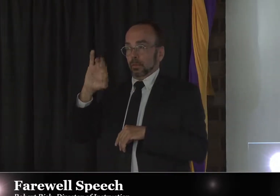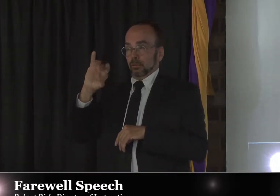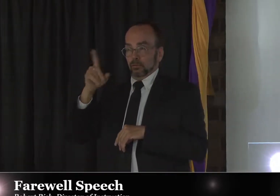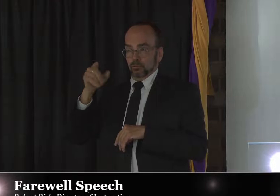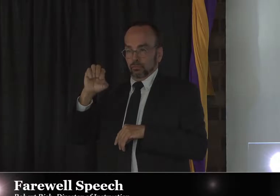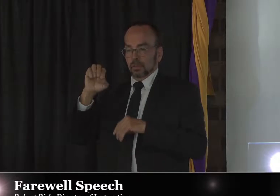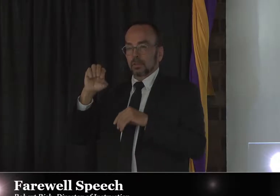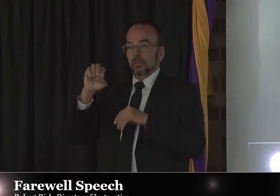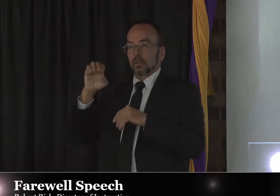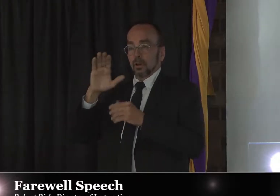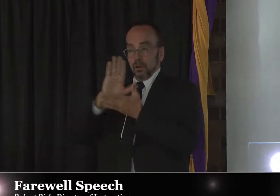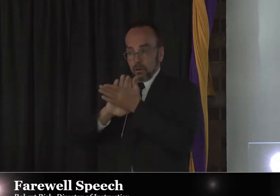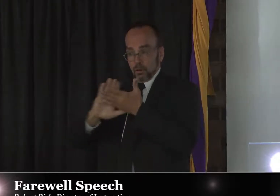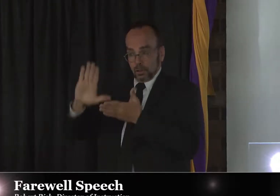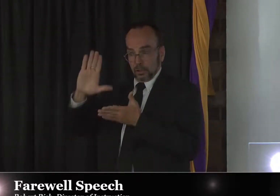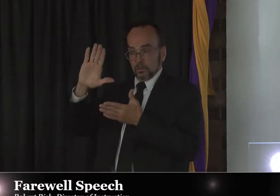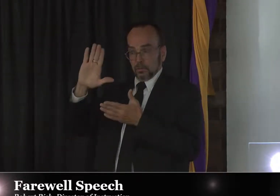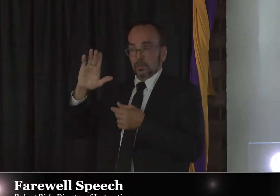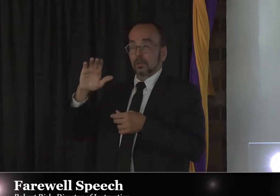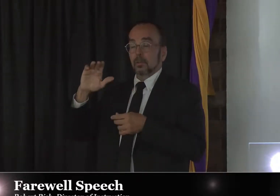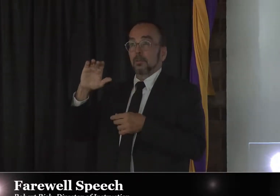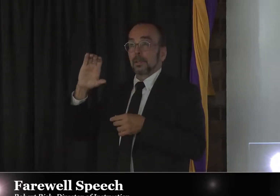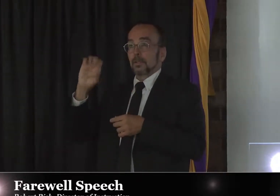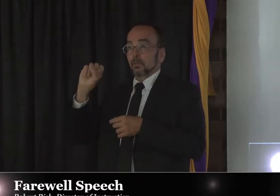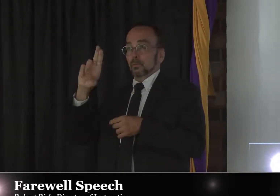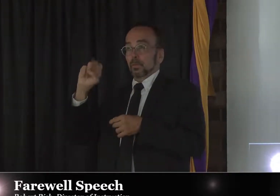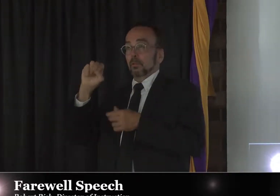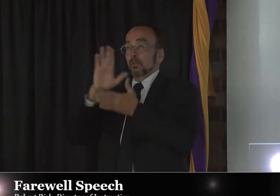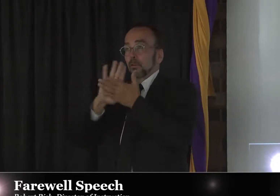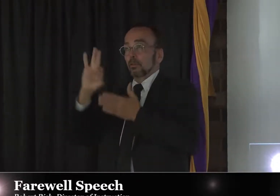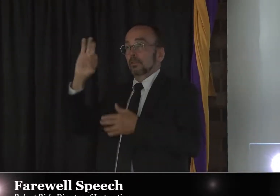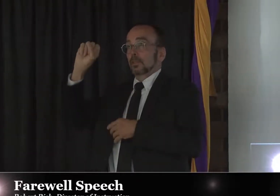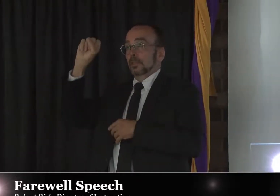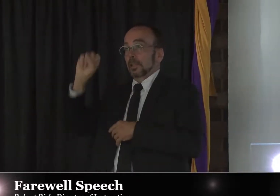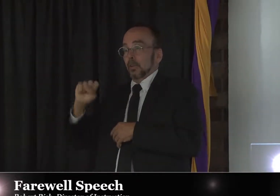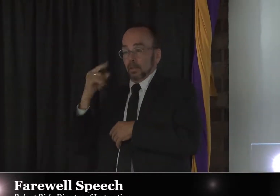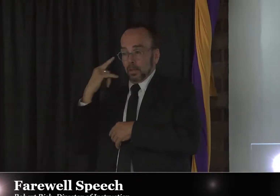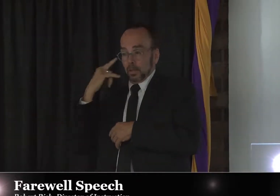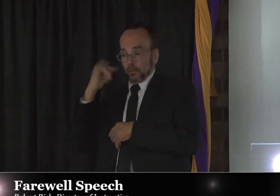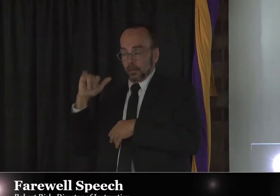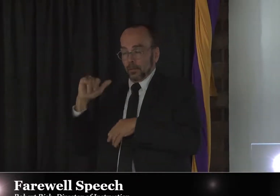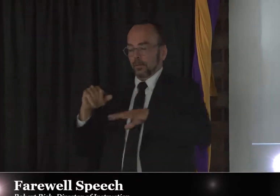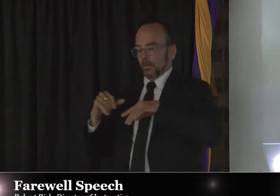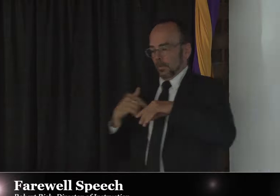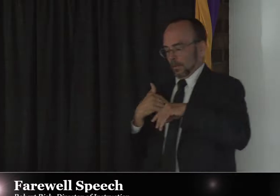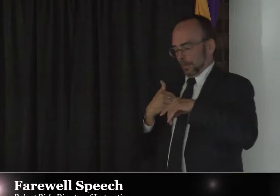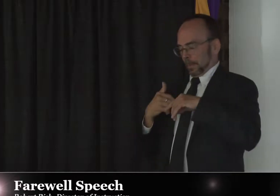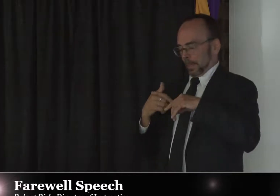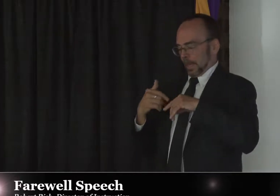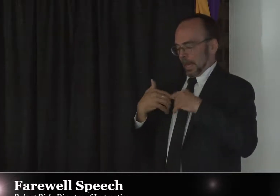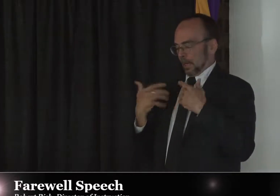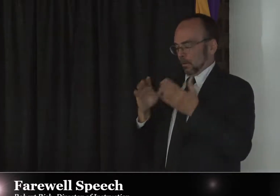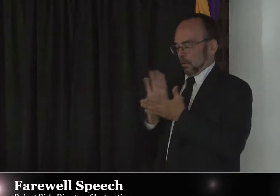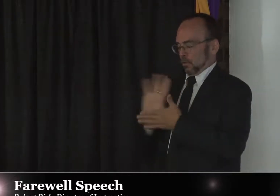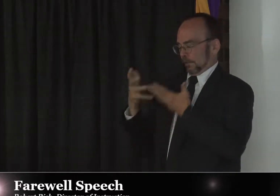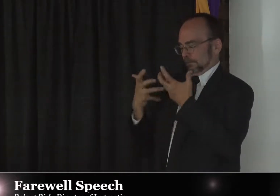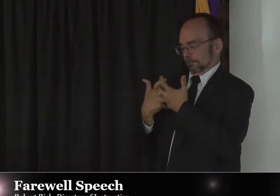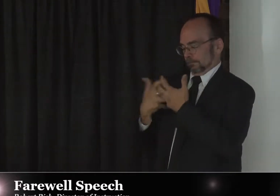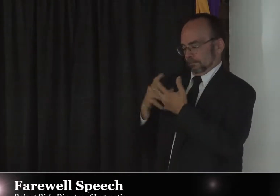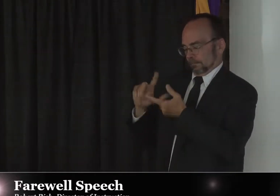California, Northridge College, CSUN in South California. I